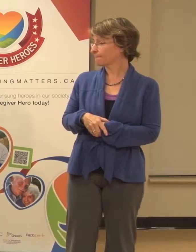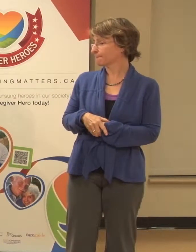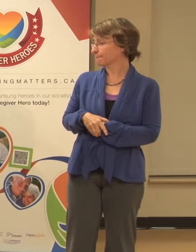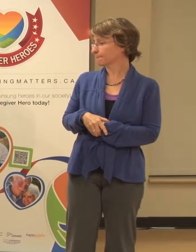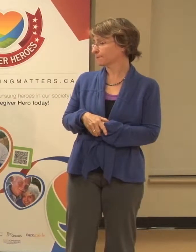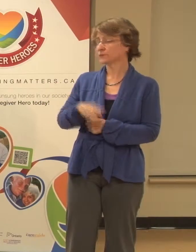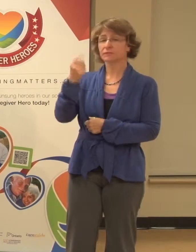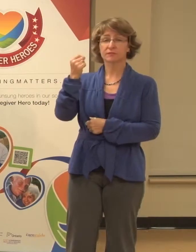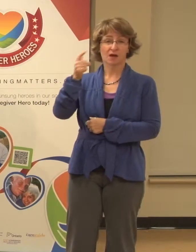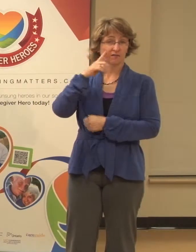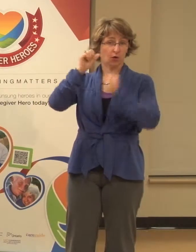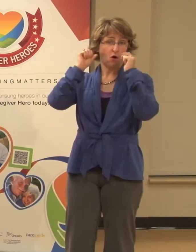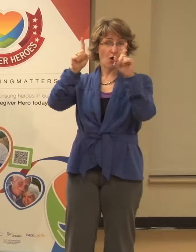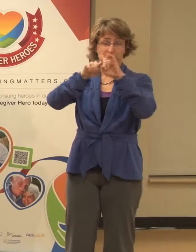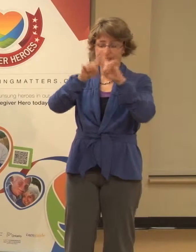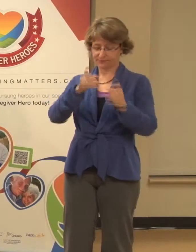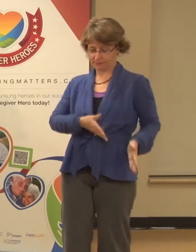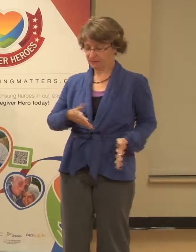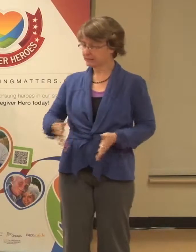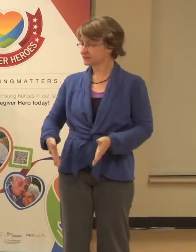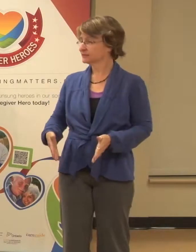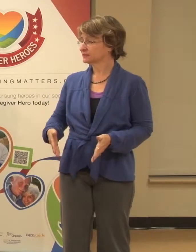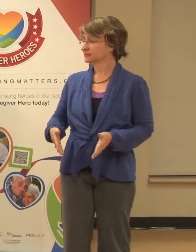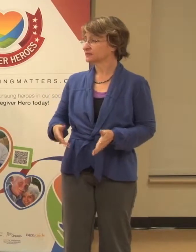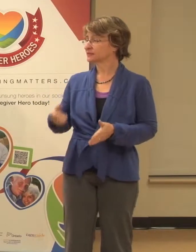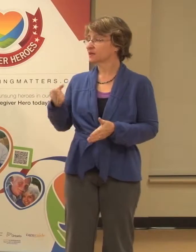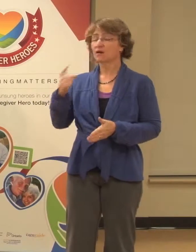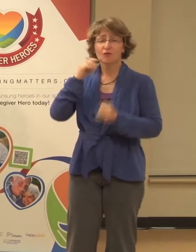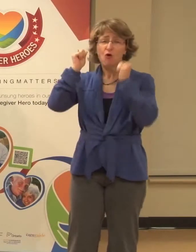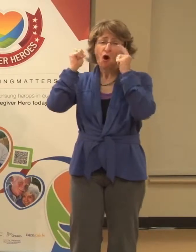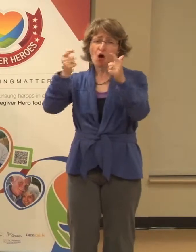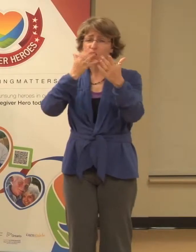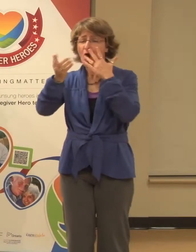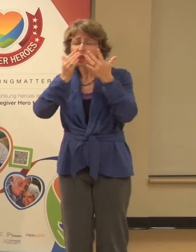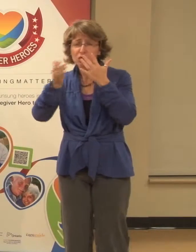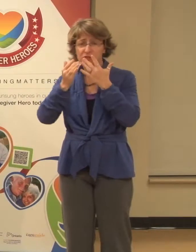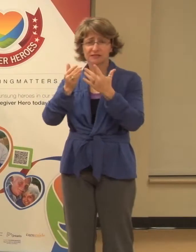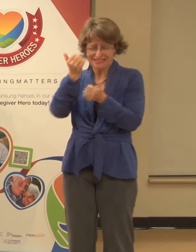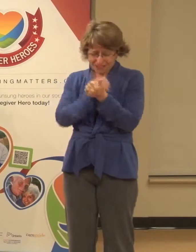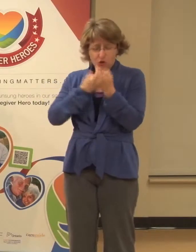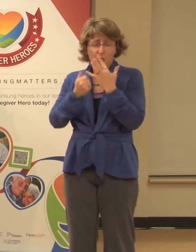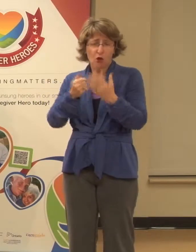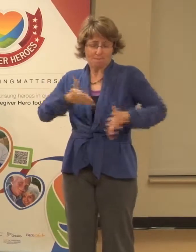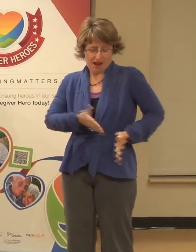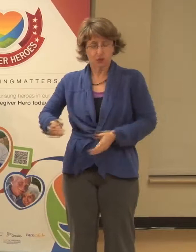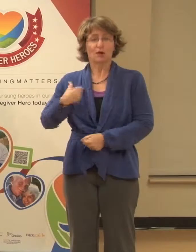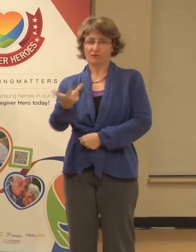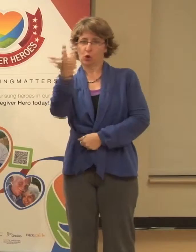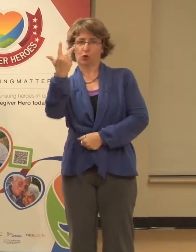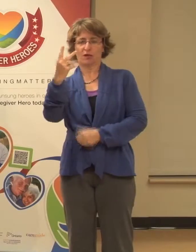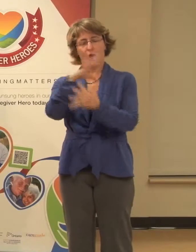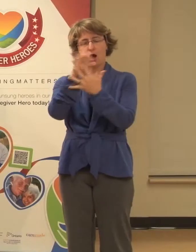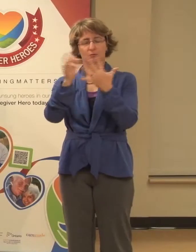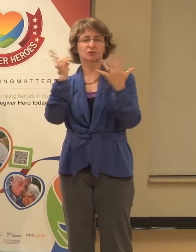Now, with all the pants that we have, for every color, we have 3 tops that we try and match. So if you